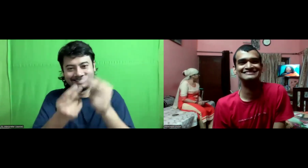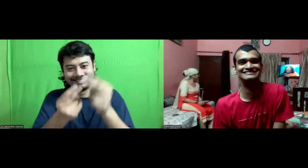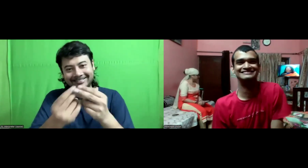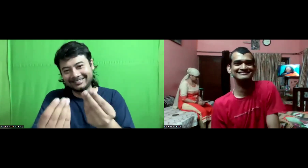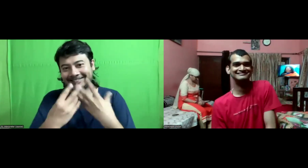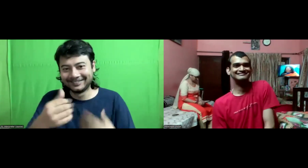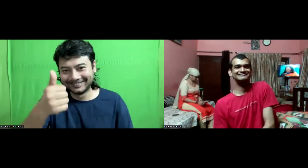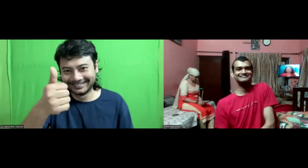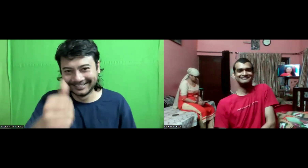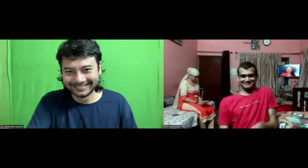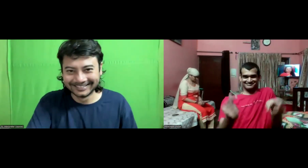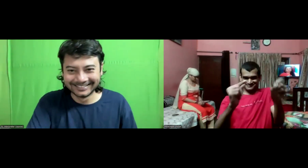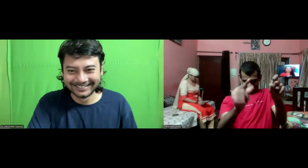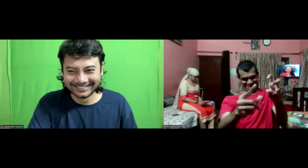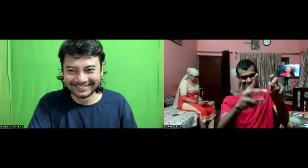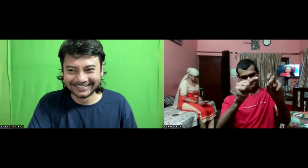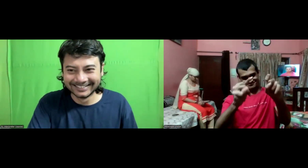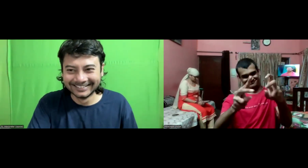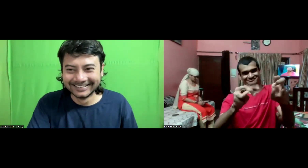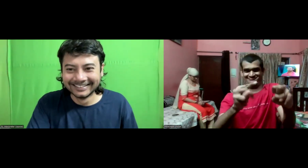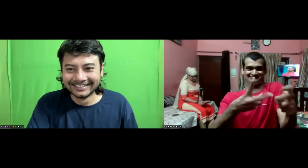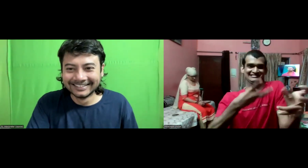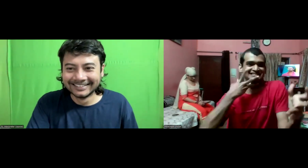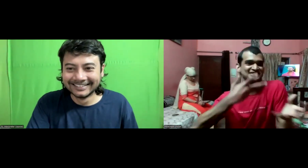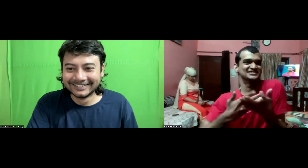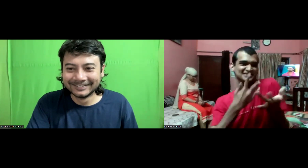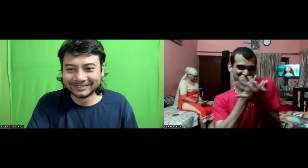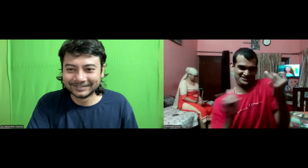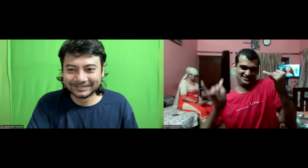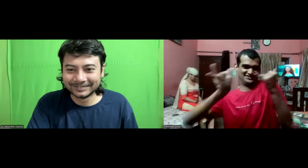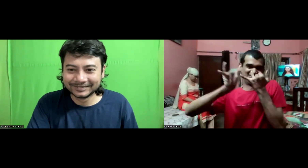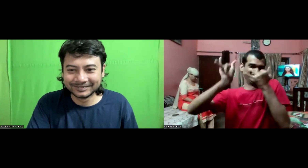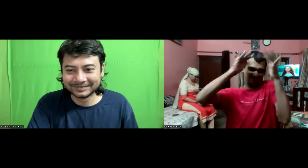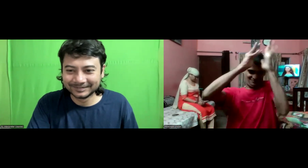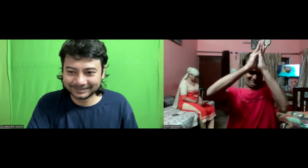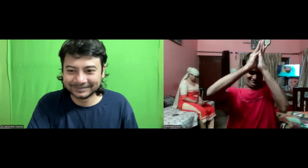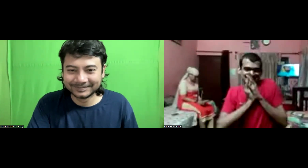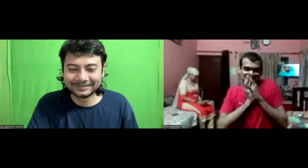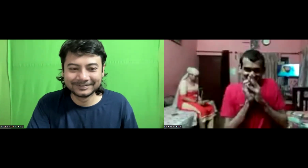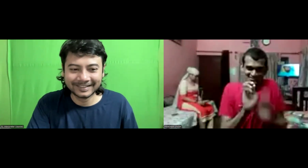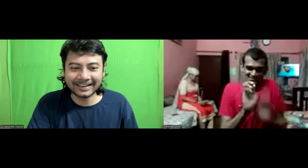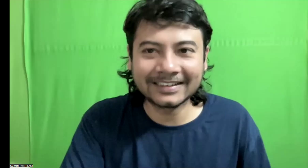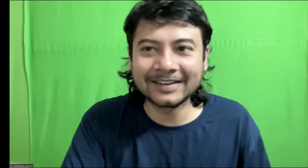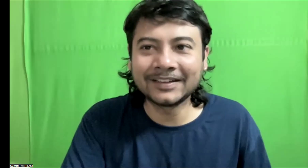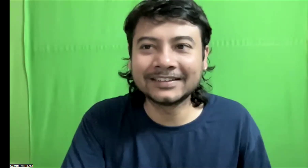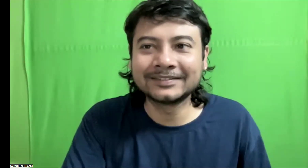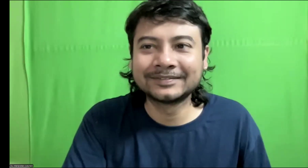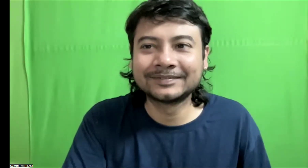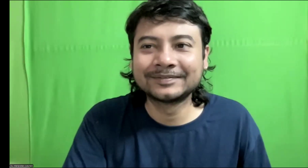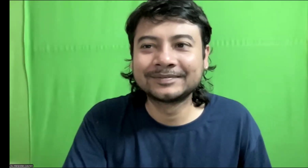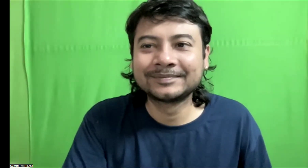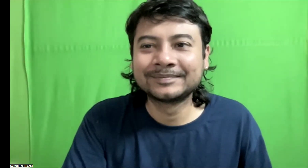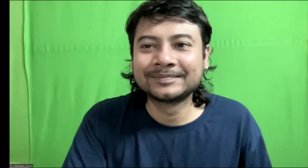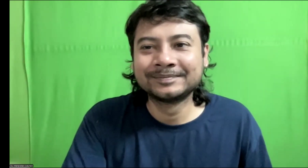So thank you very much, everyone. Wishing you very, very. And why no Zoom is happening? People used to Hare organize Krishna. Zoom